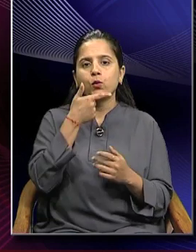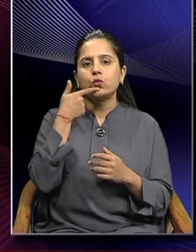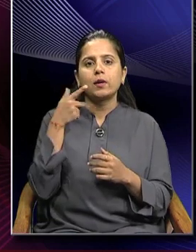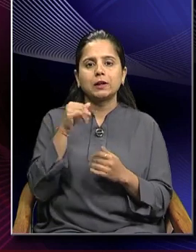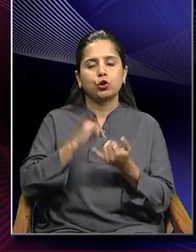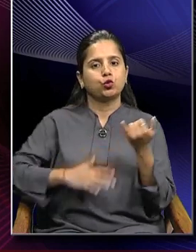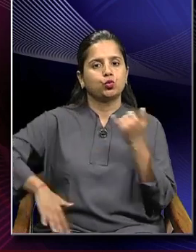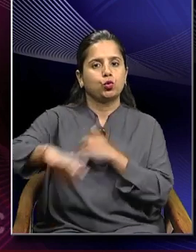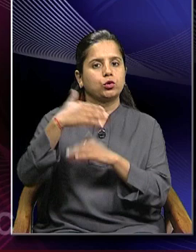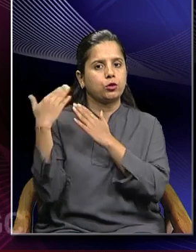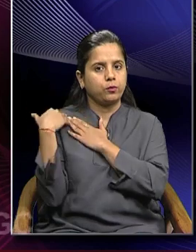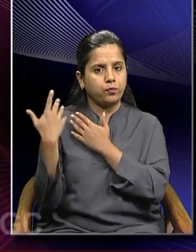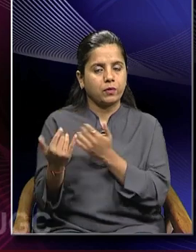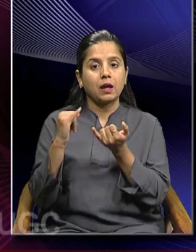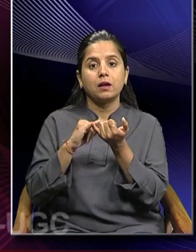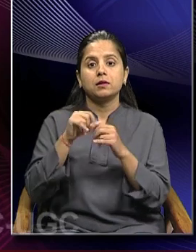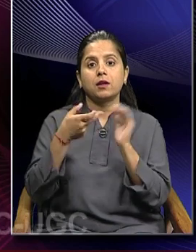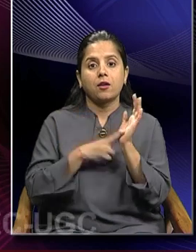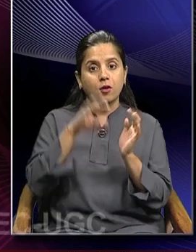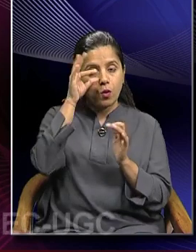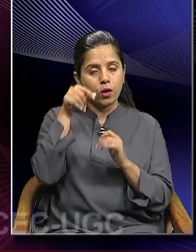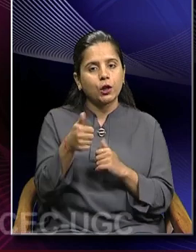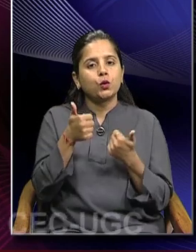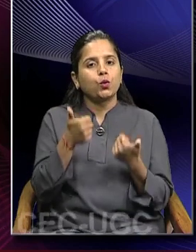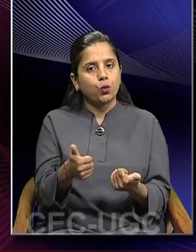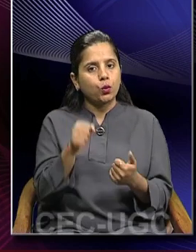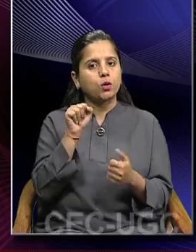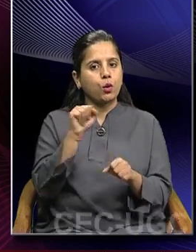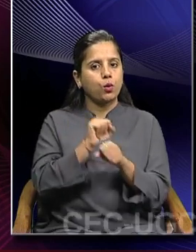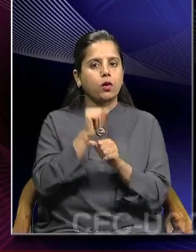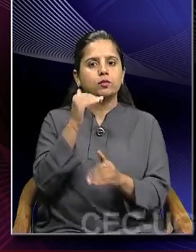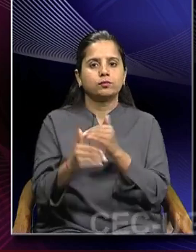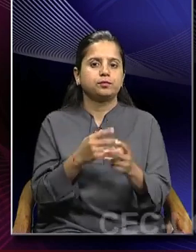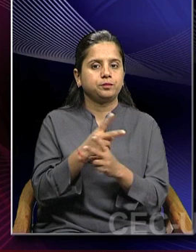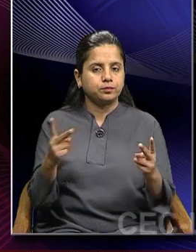social responsibility, and saffron represents good governance.